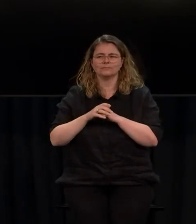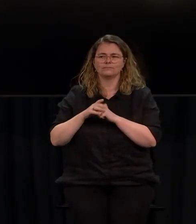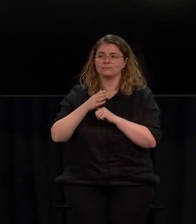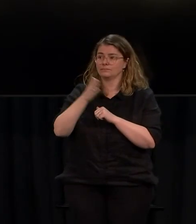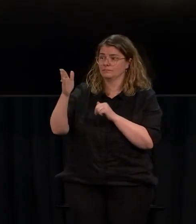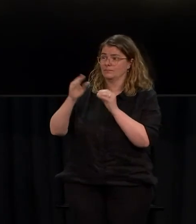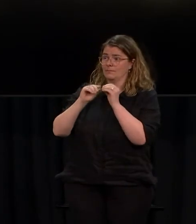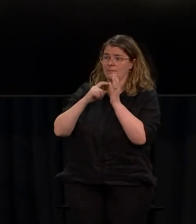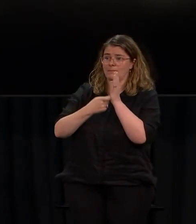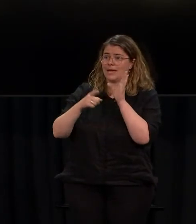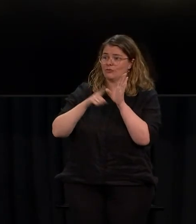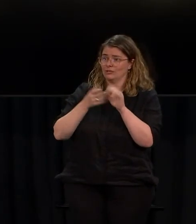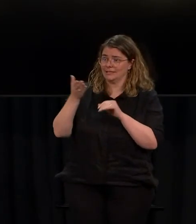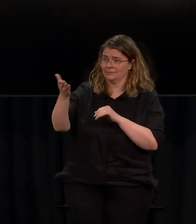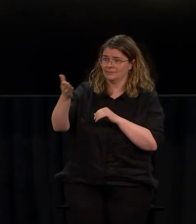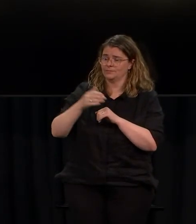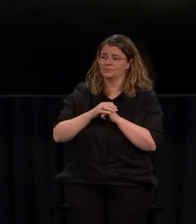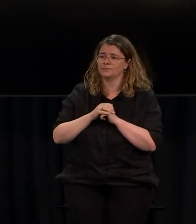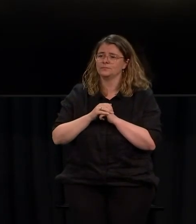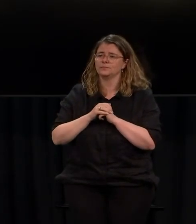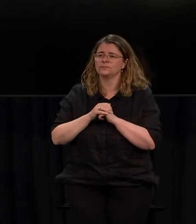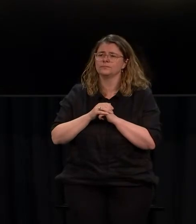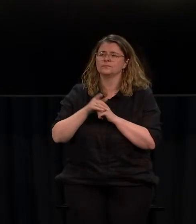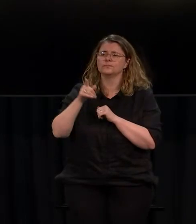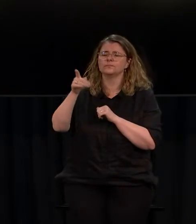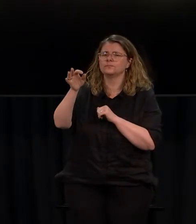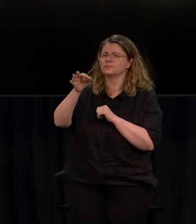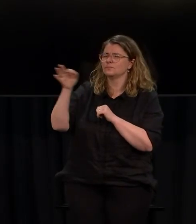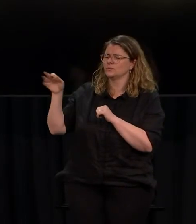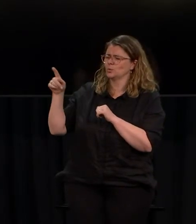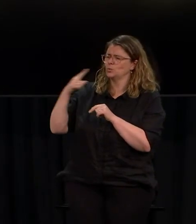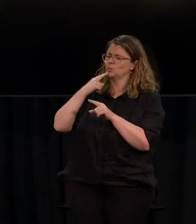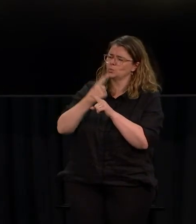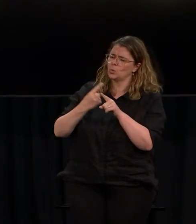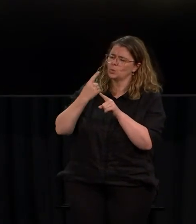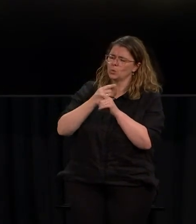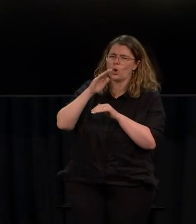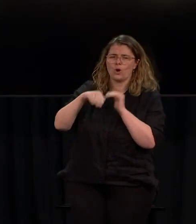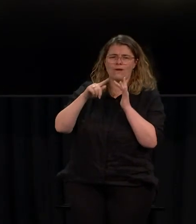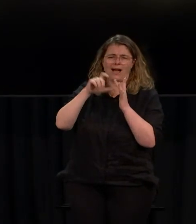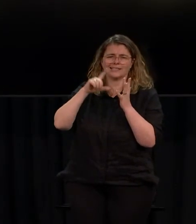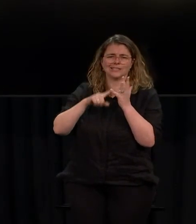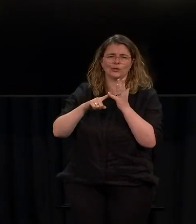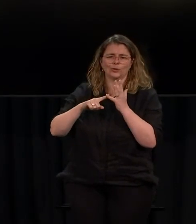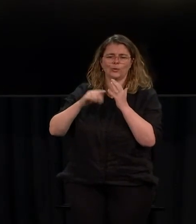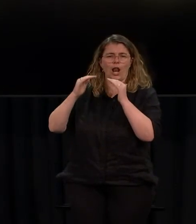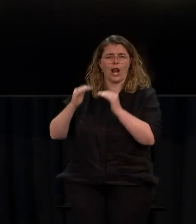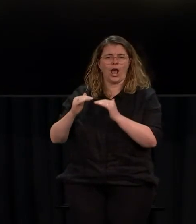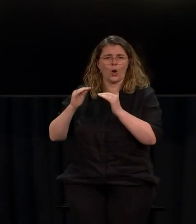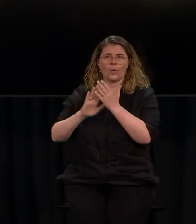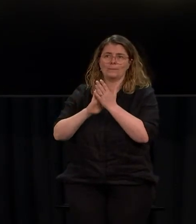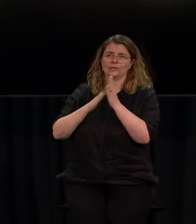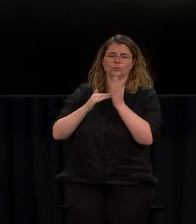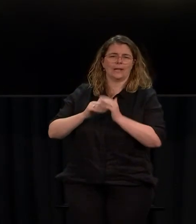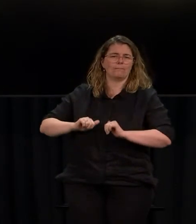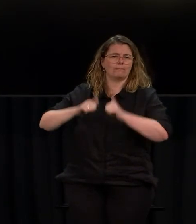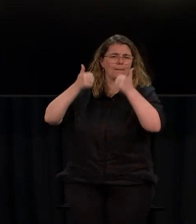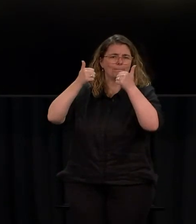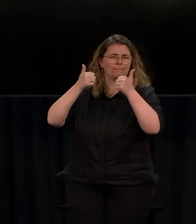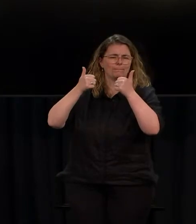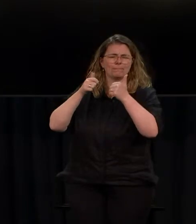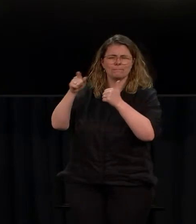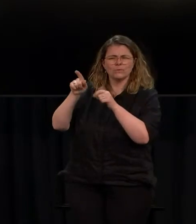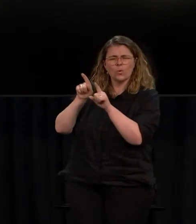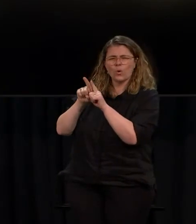You often talk about the ICU numbers, and if they're low, obviously it's better for New Zealand. You've